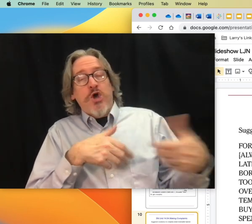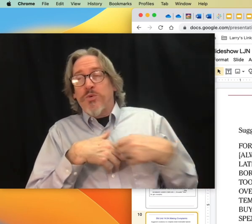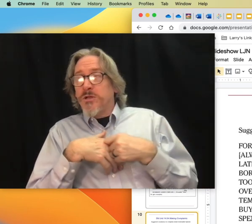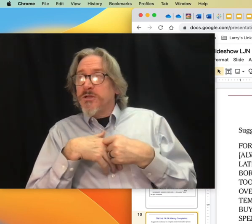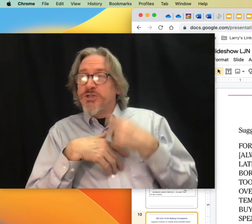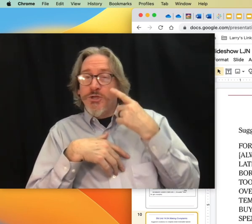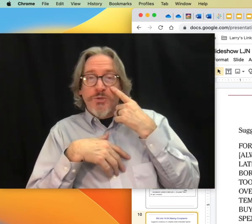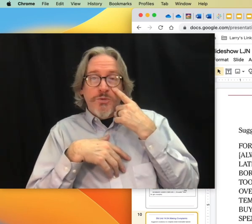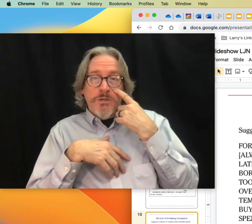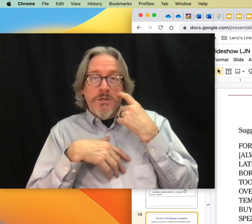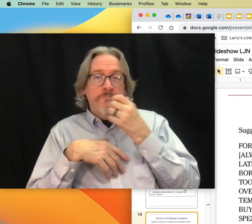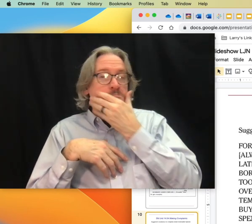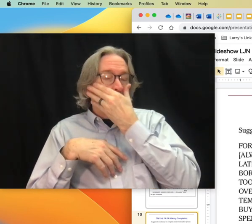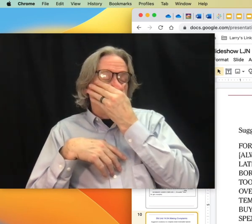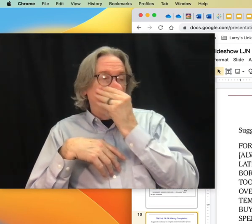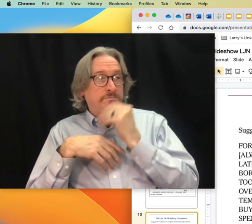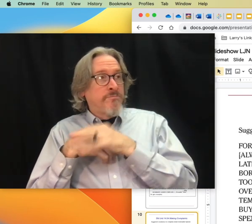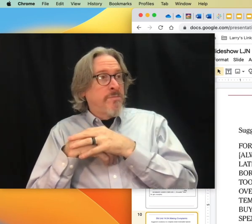Leave alone to